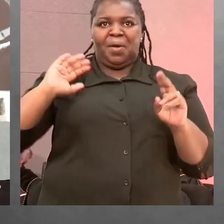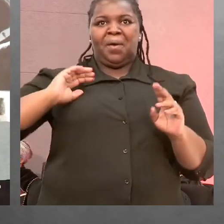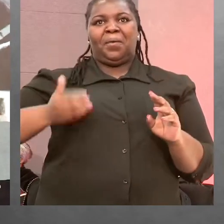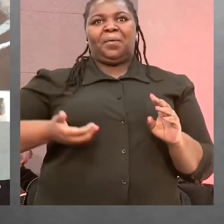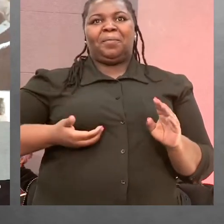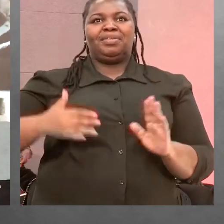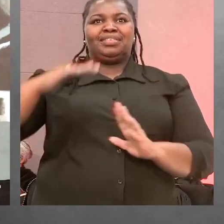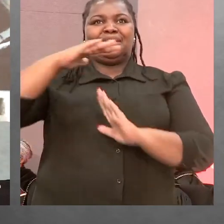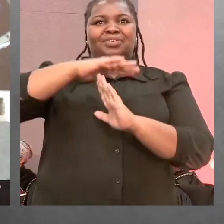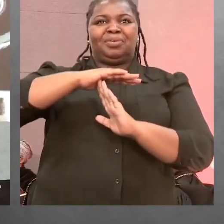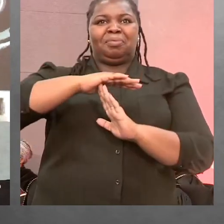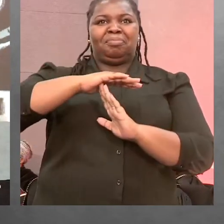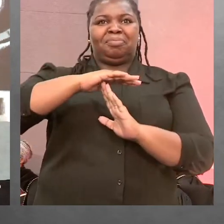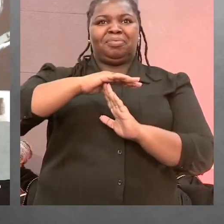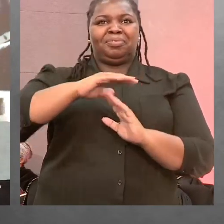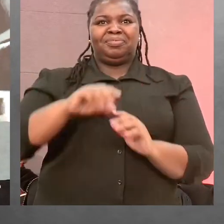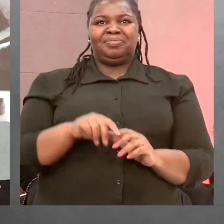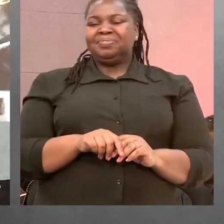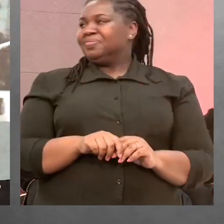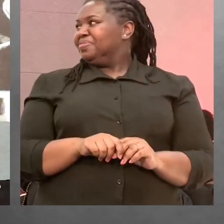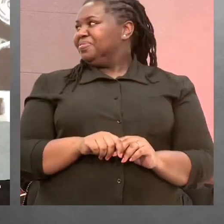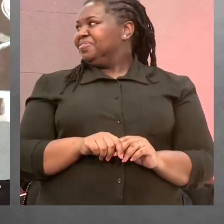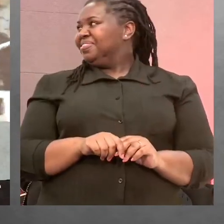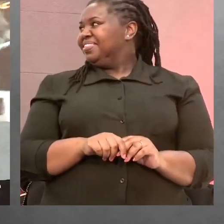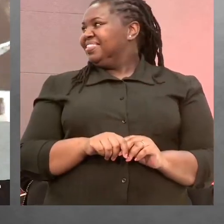on top.